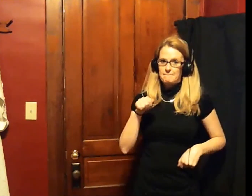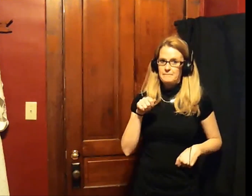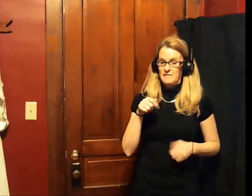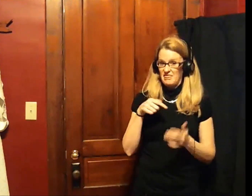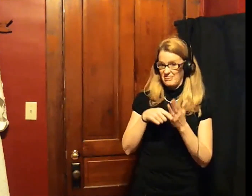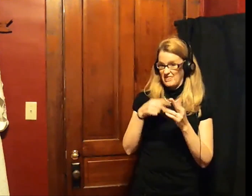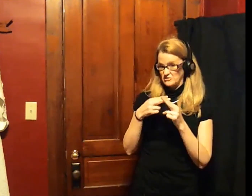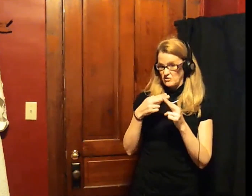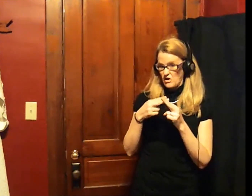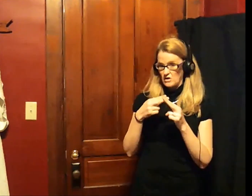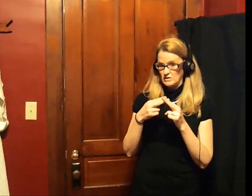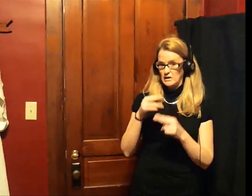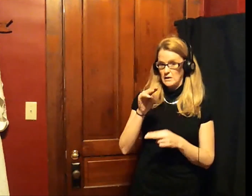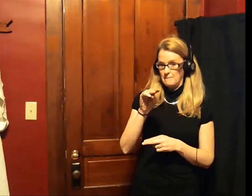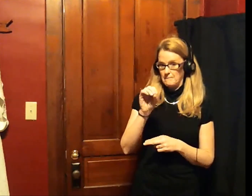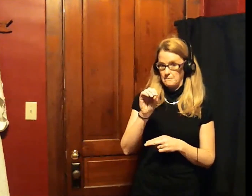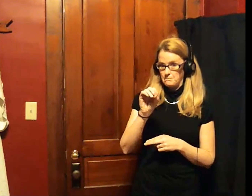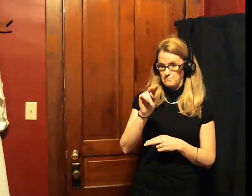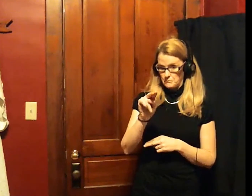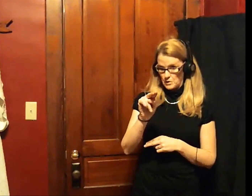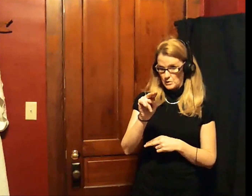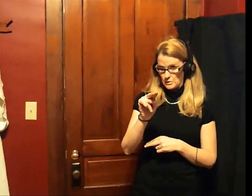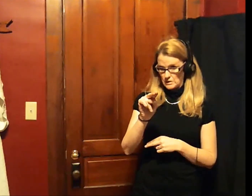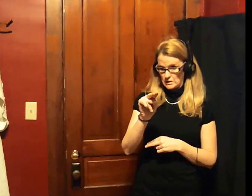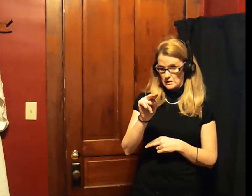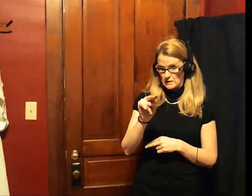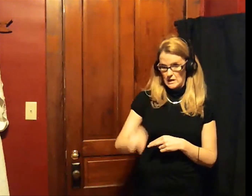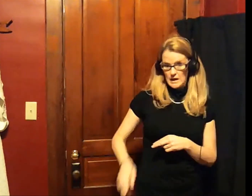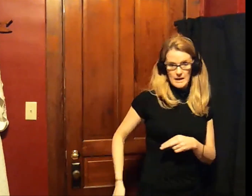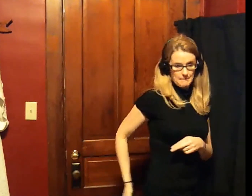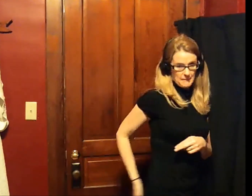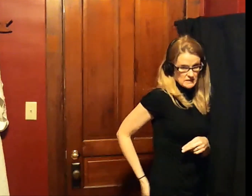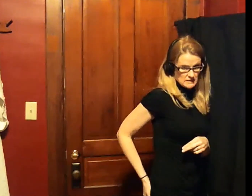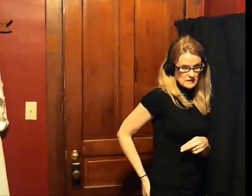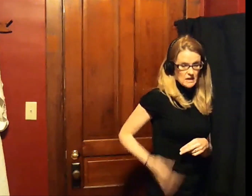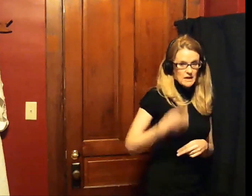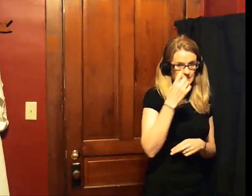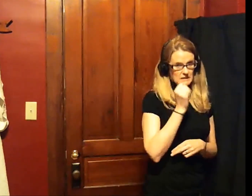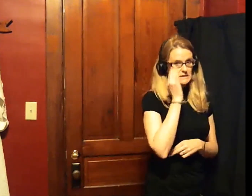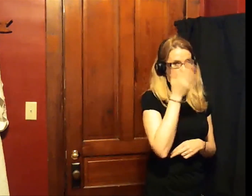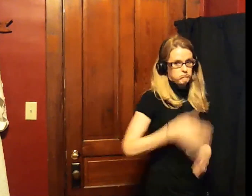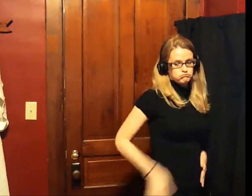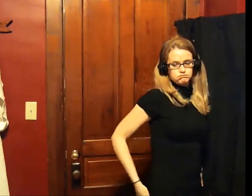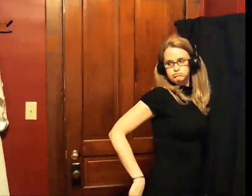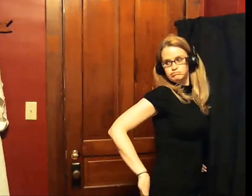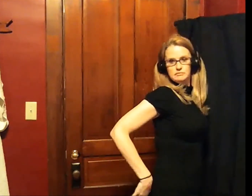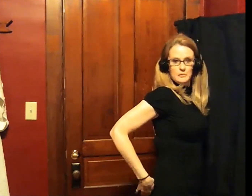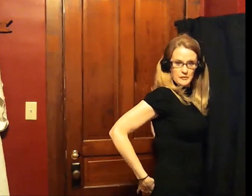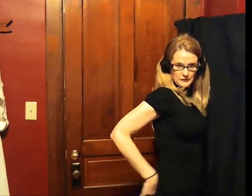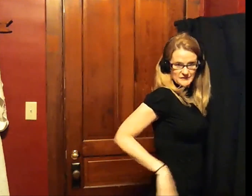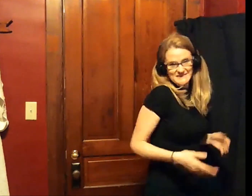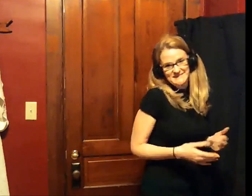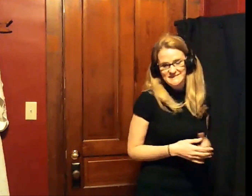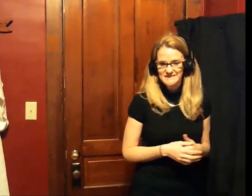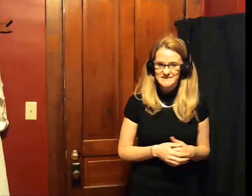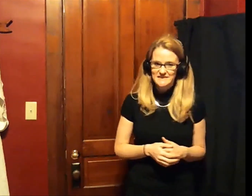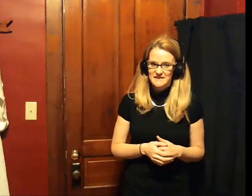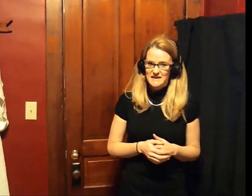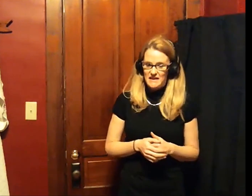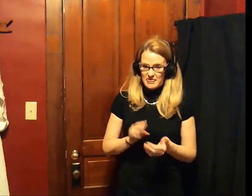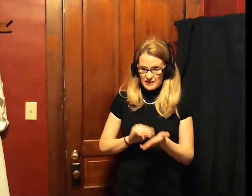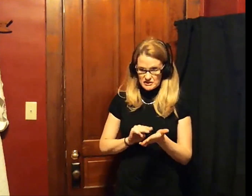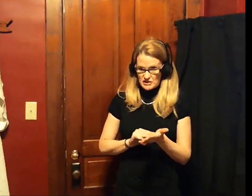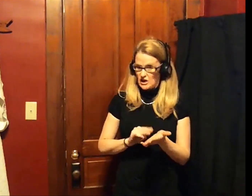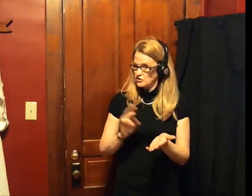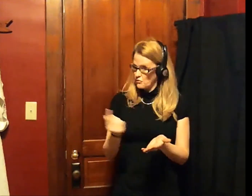shorts that are called moon pants because the patient is going to moon the doctor. The flap